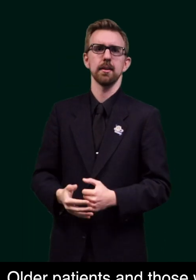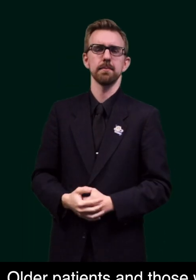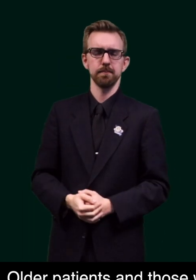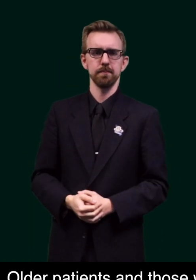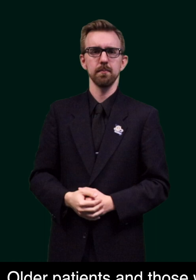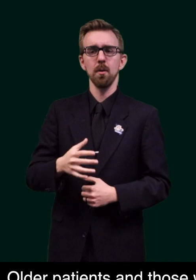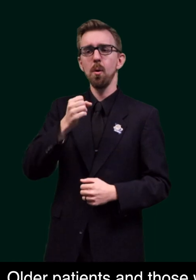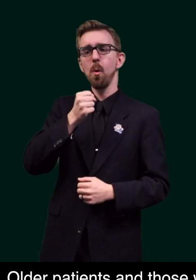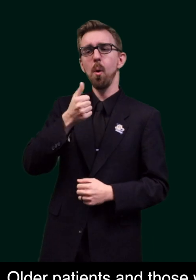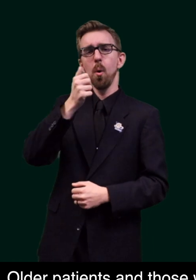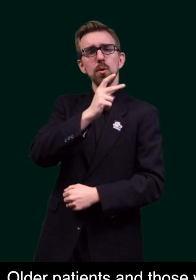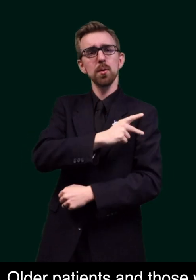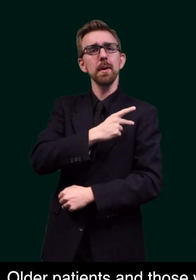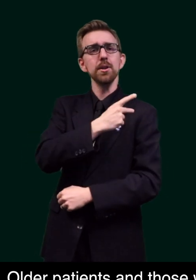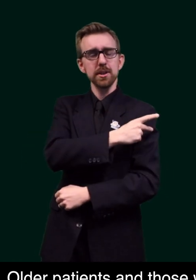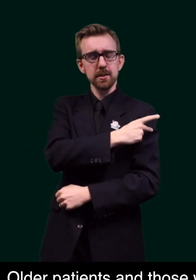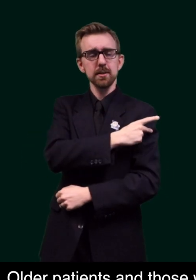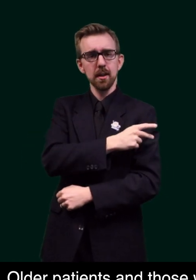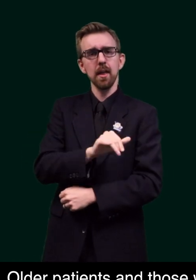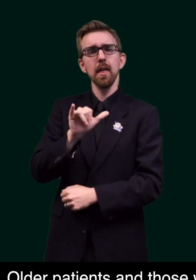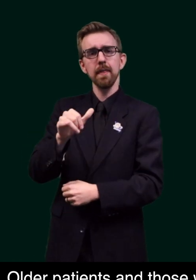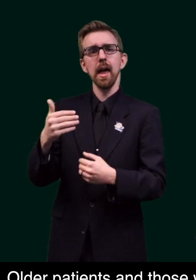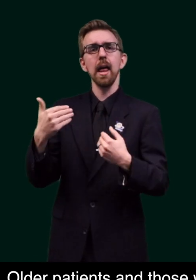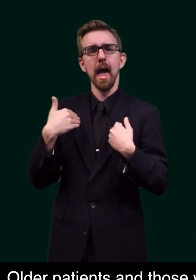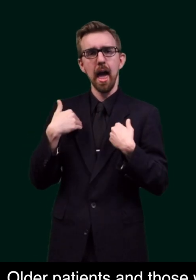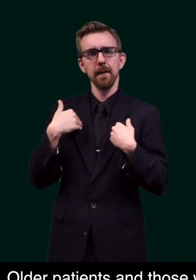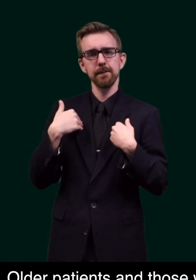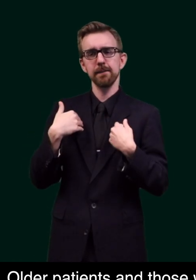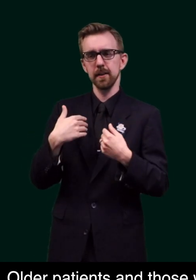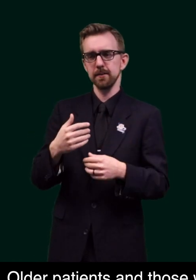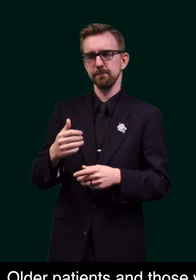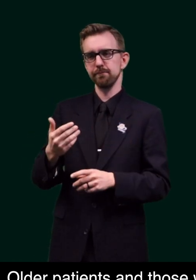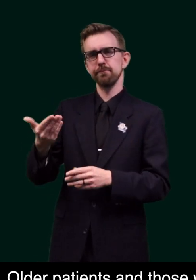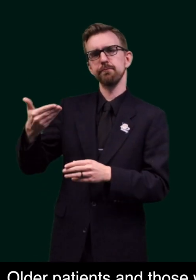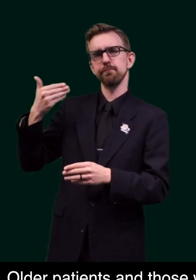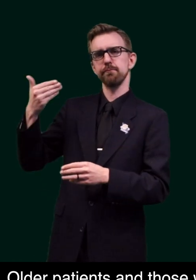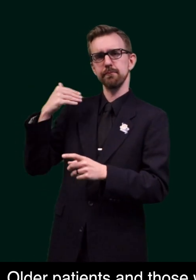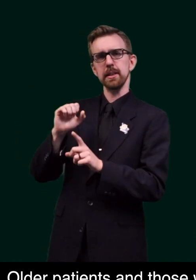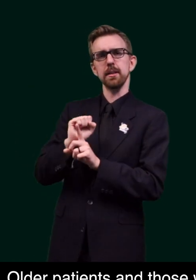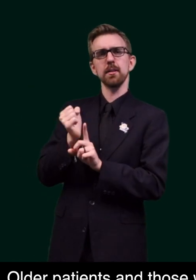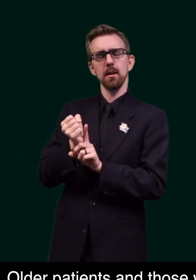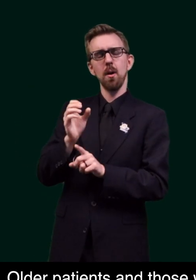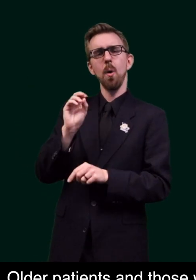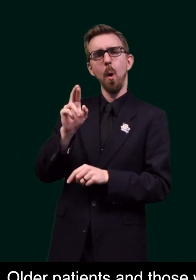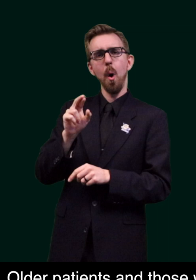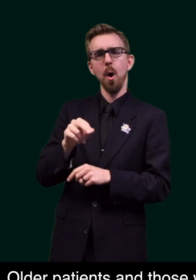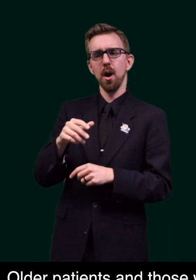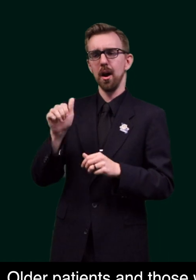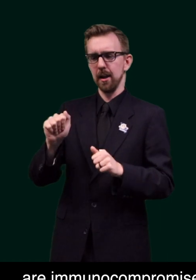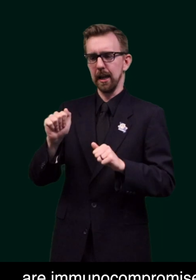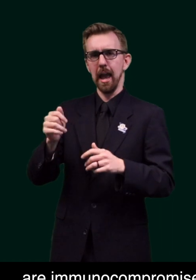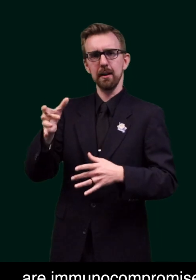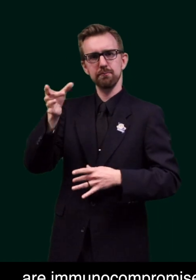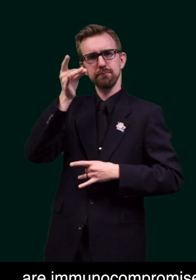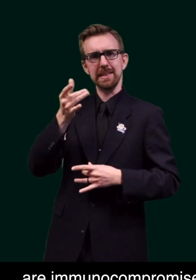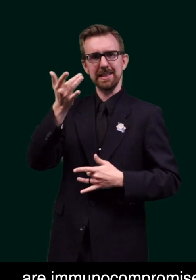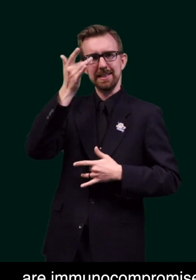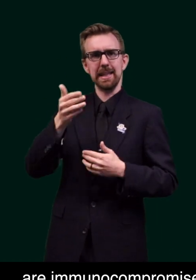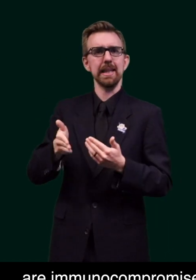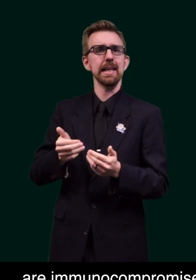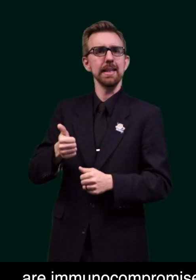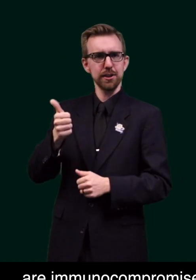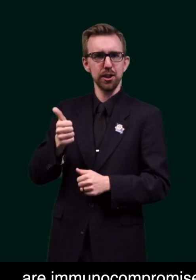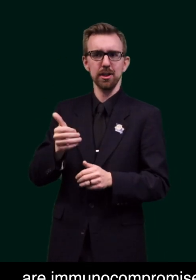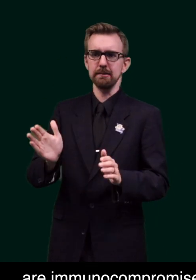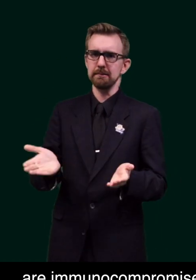Older patients that have underlying conditions or are immunocompromised are encouraged